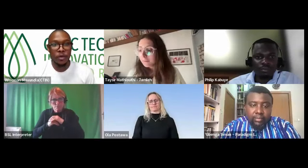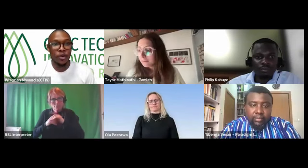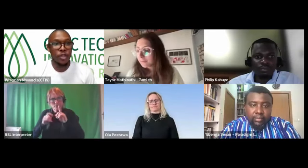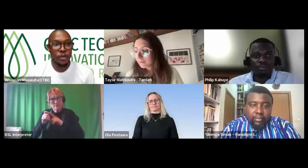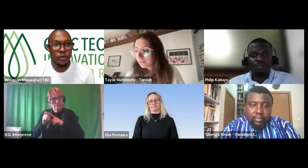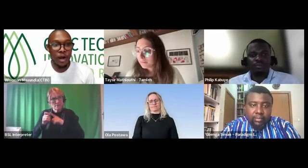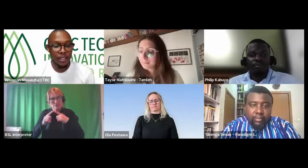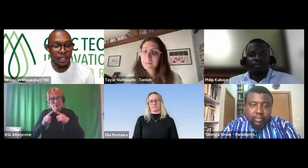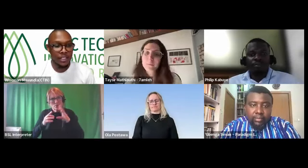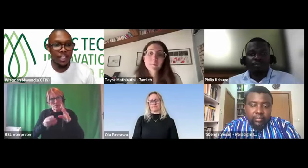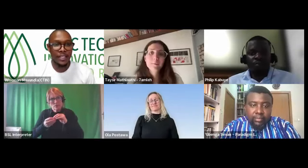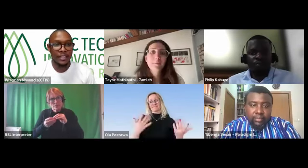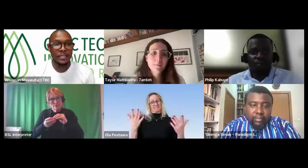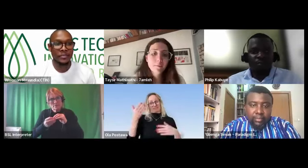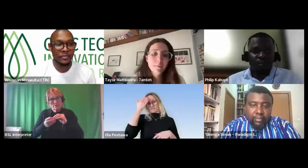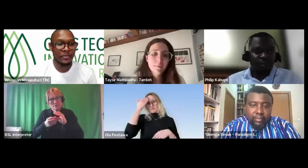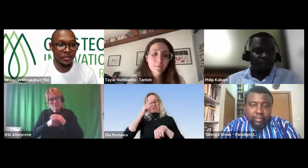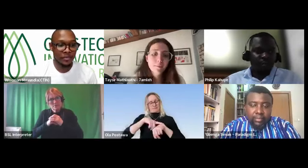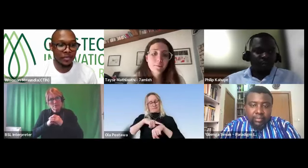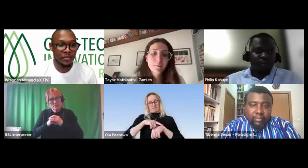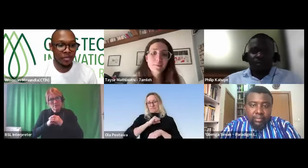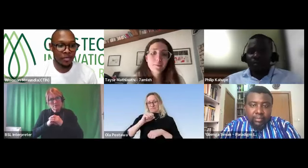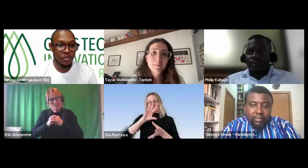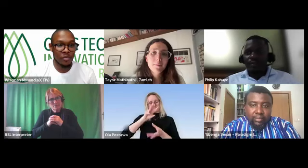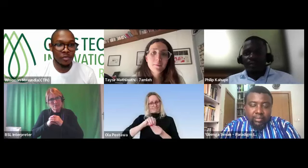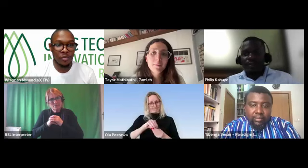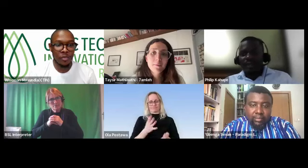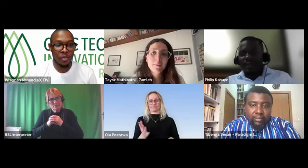Philip, concluding remarks?